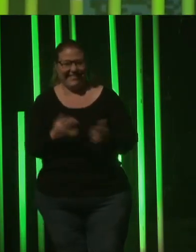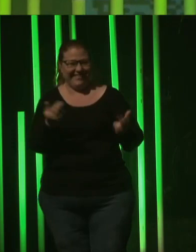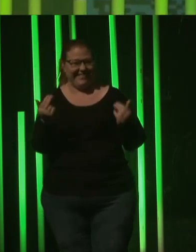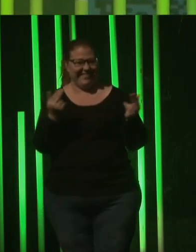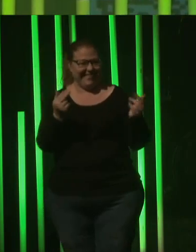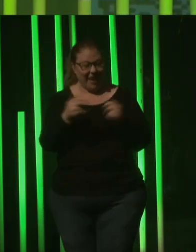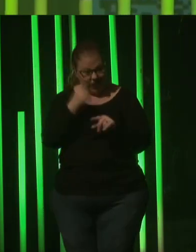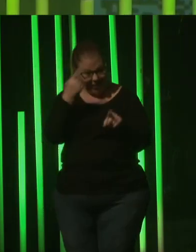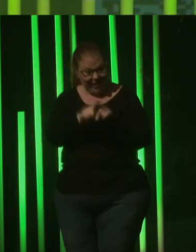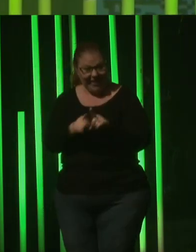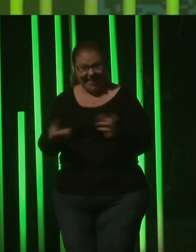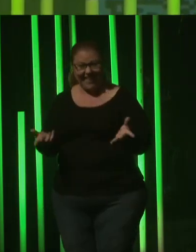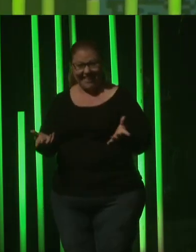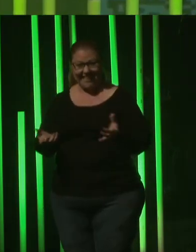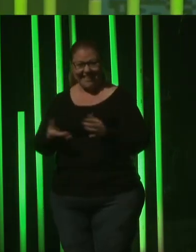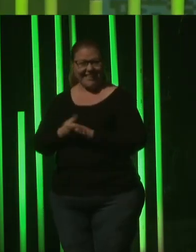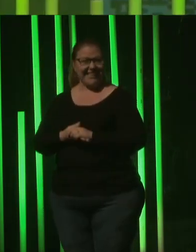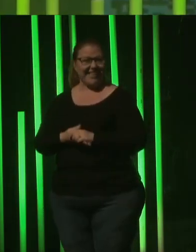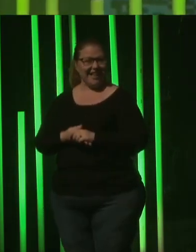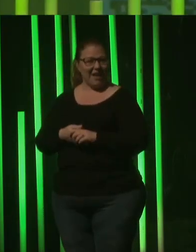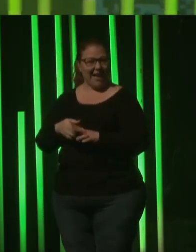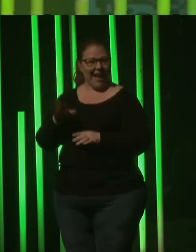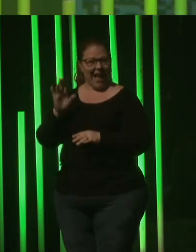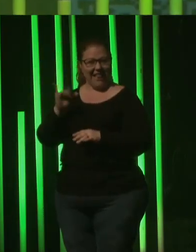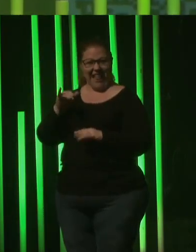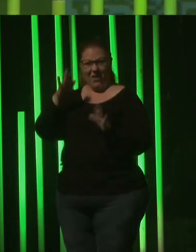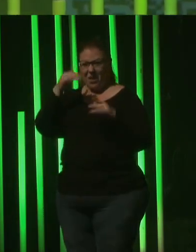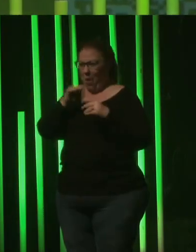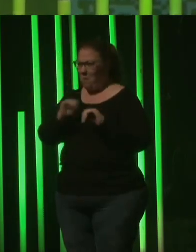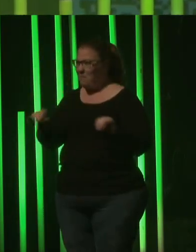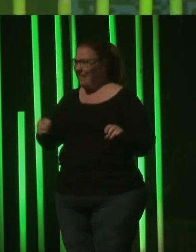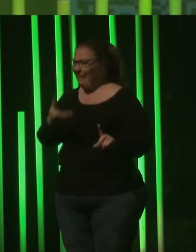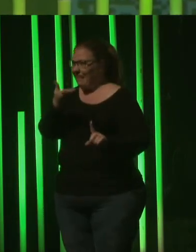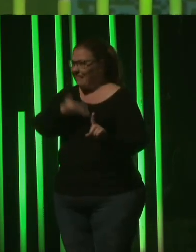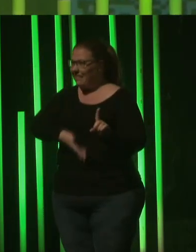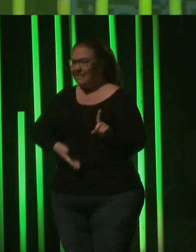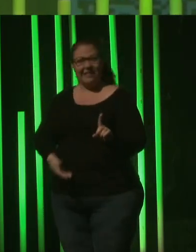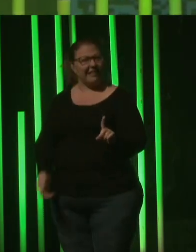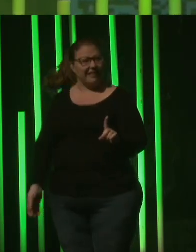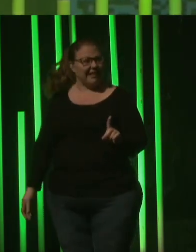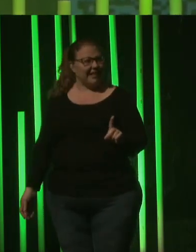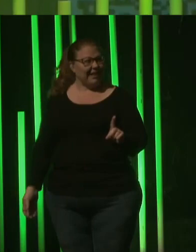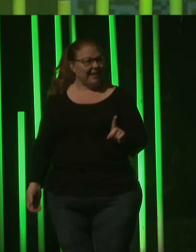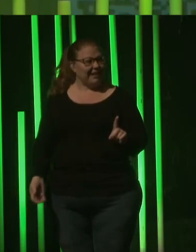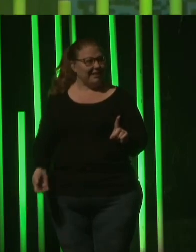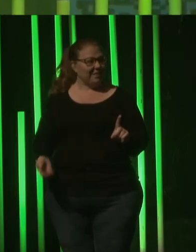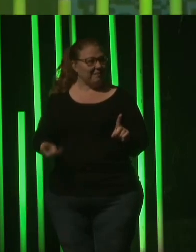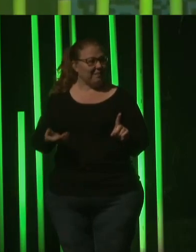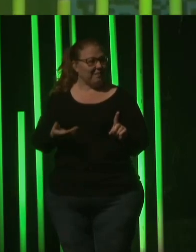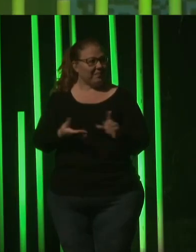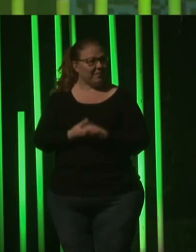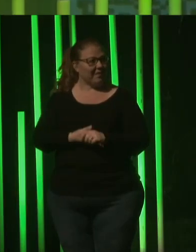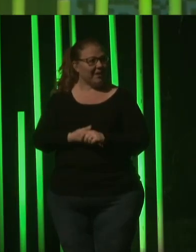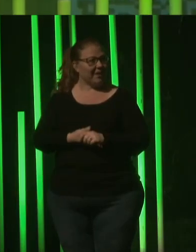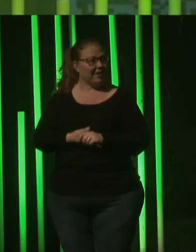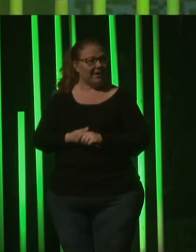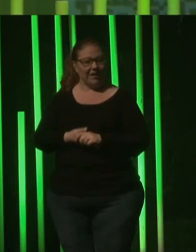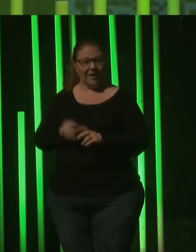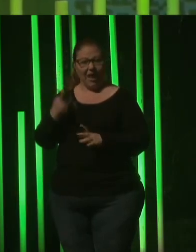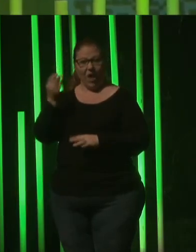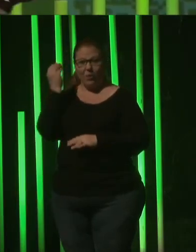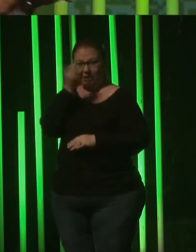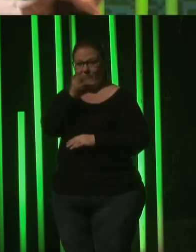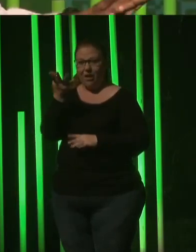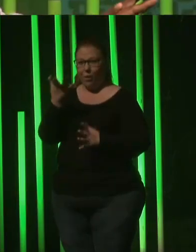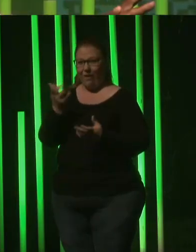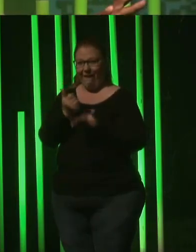Don't you agree? This guy was hopeless. He couldn't see. Now, let me tell you, I want to